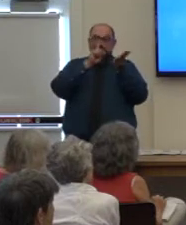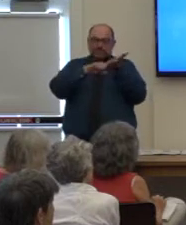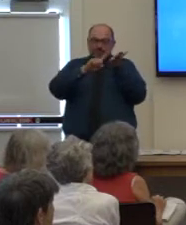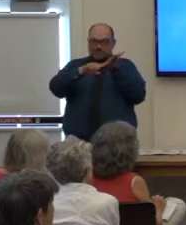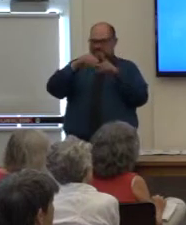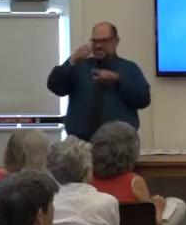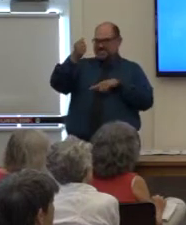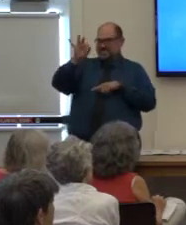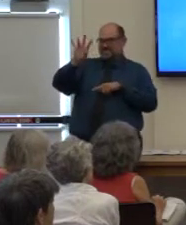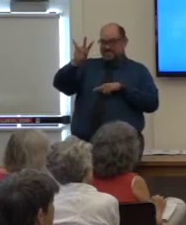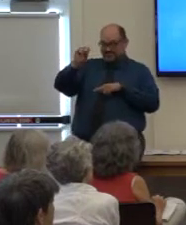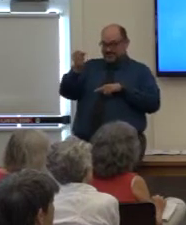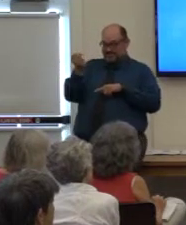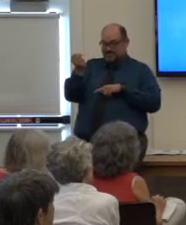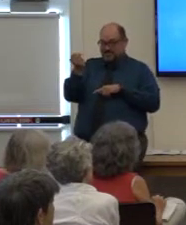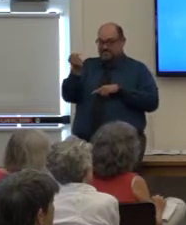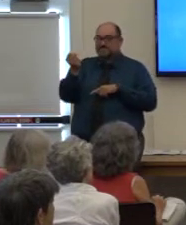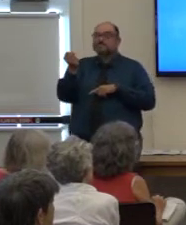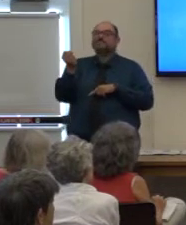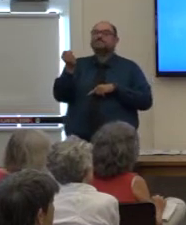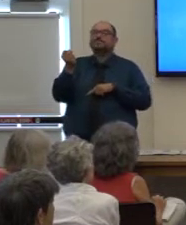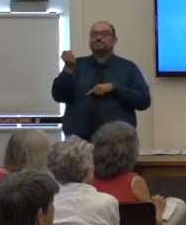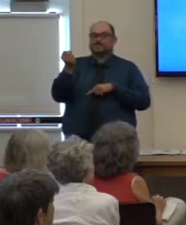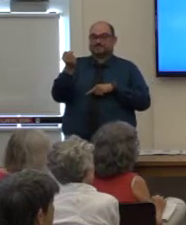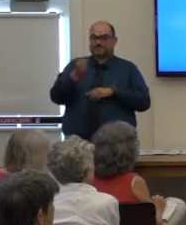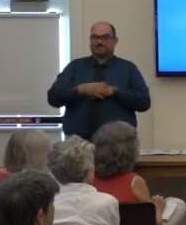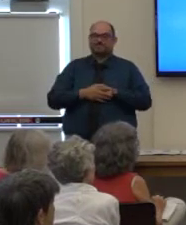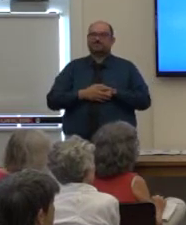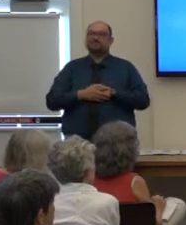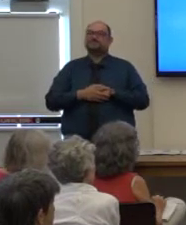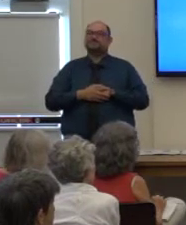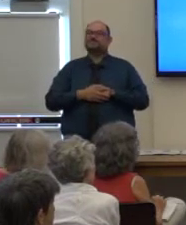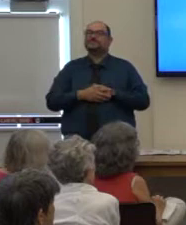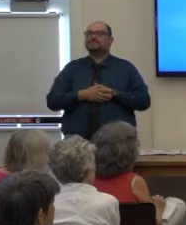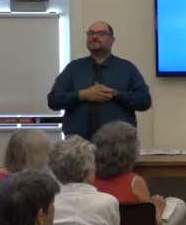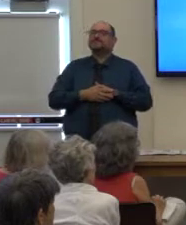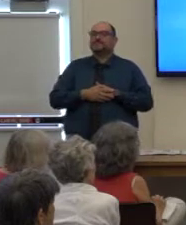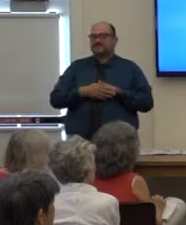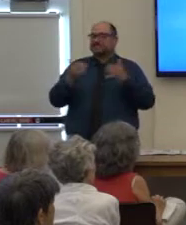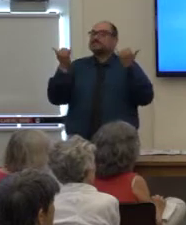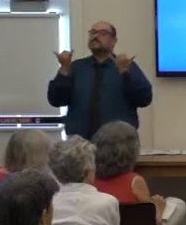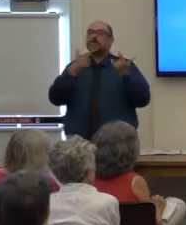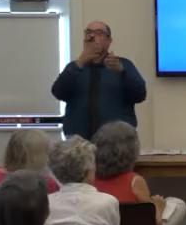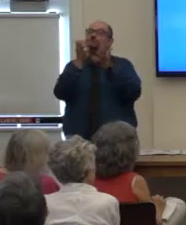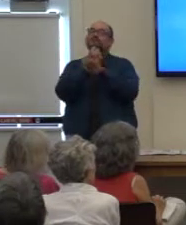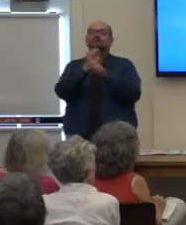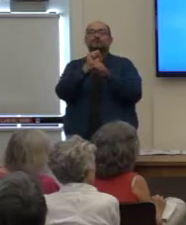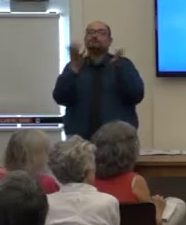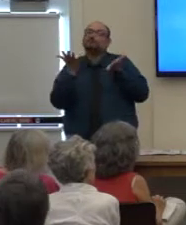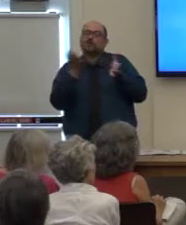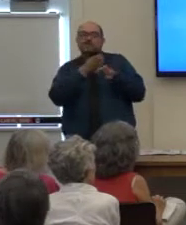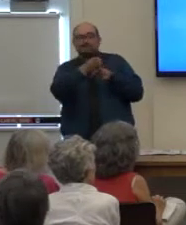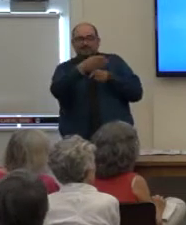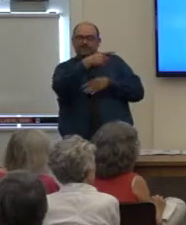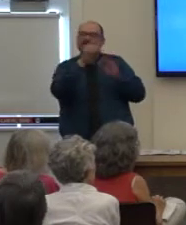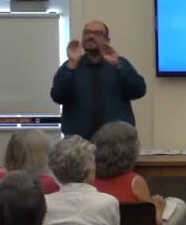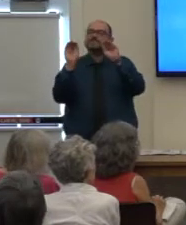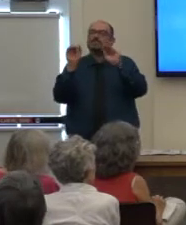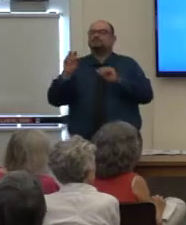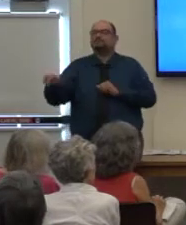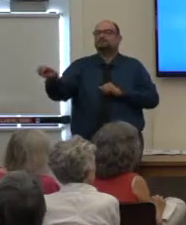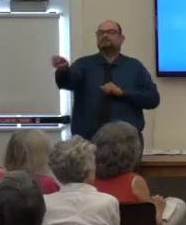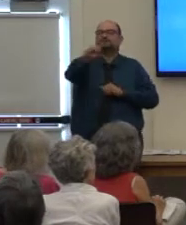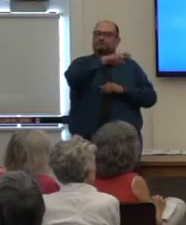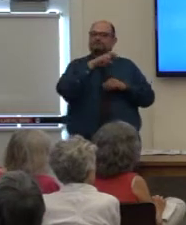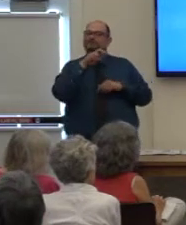also like to thank Andy B. and Wendy Watson, our ASL interpreters for the evening. Please join me in welcoming